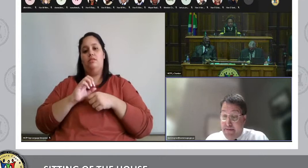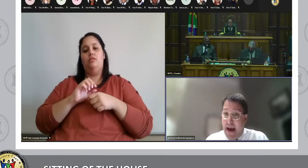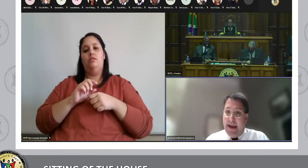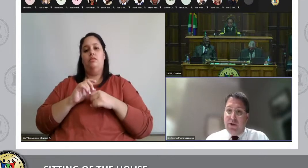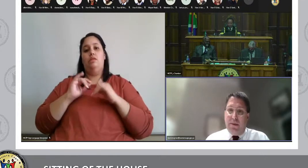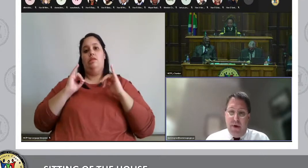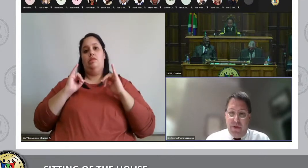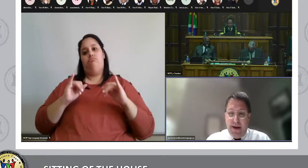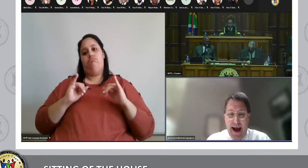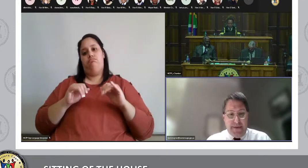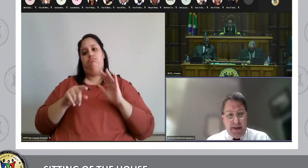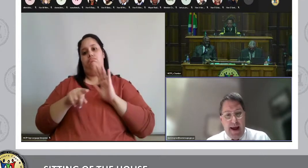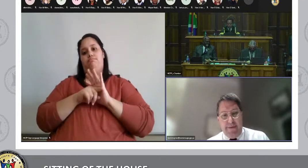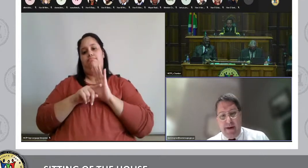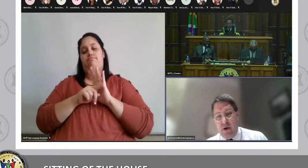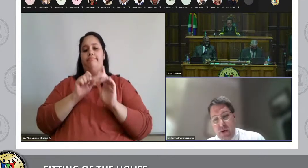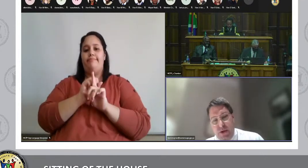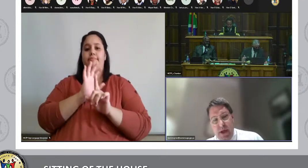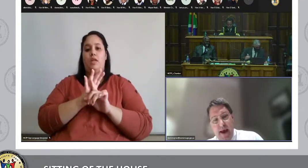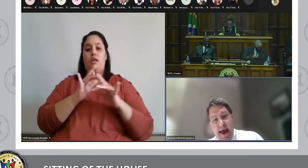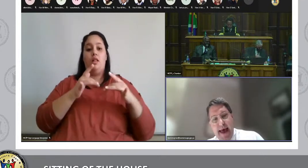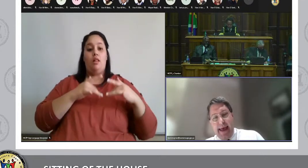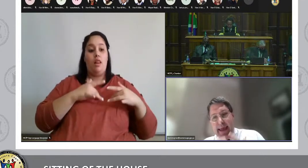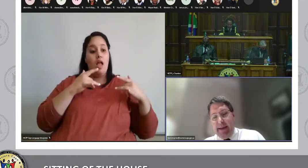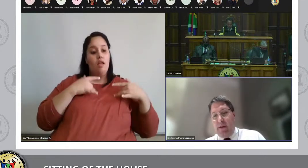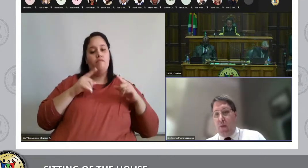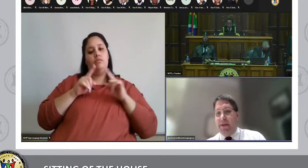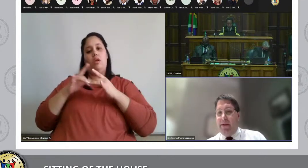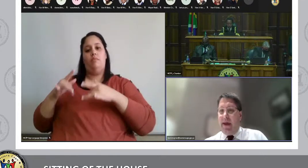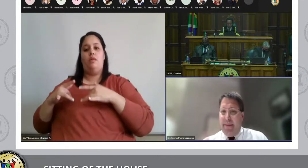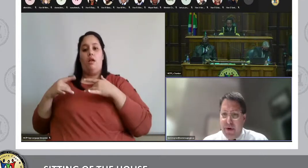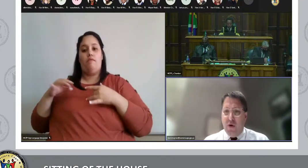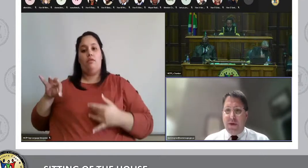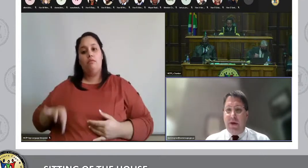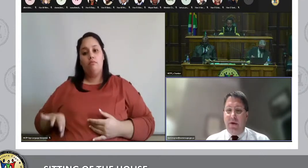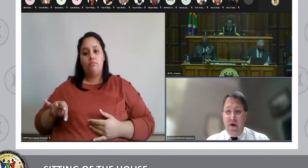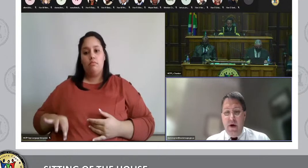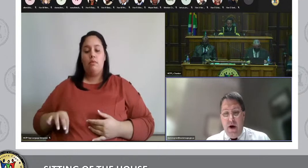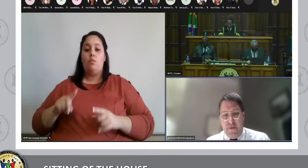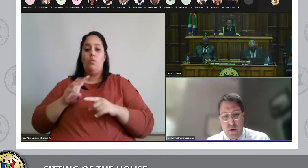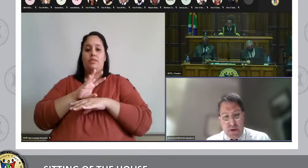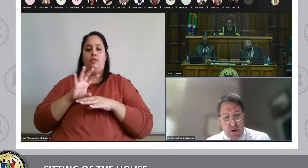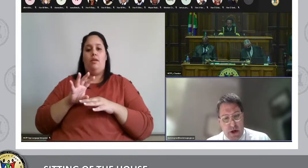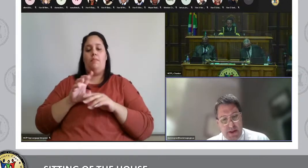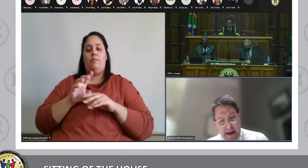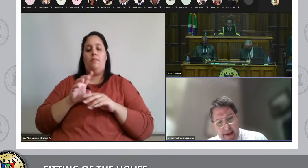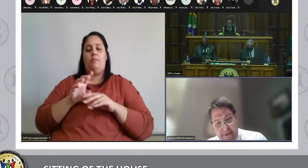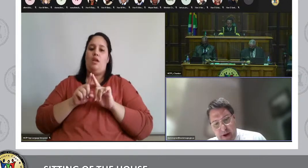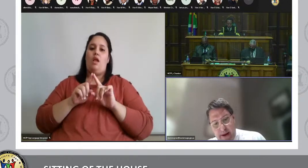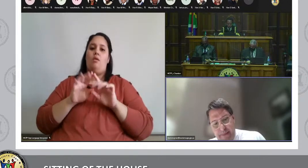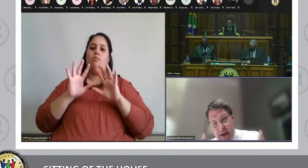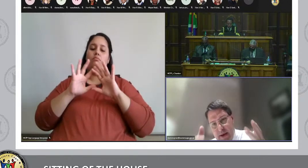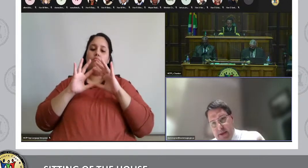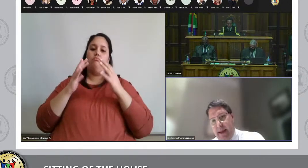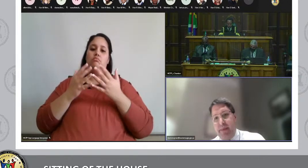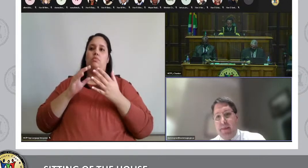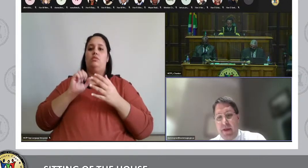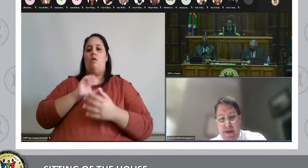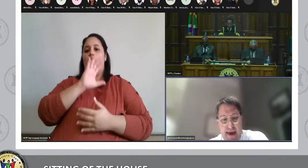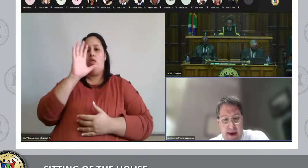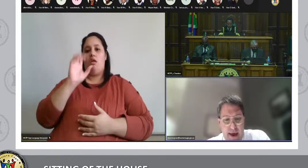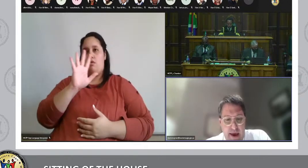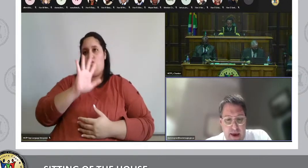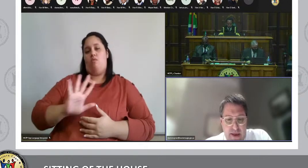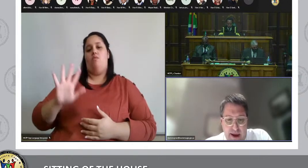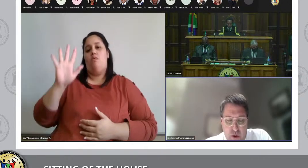devastating impact on both the lives and livelihoods in the Western Cape, but also, of course, across South Africa. Some